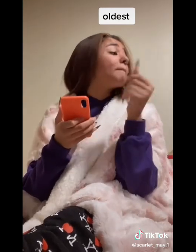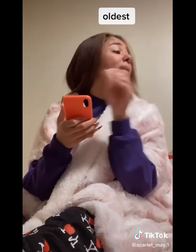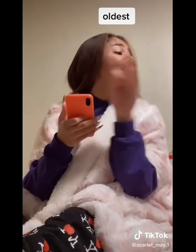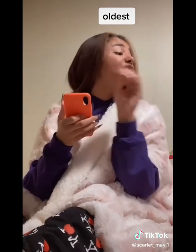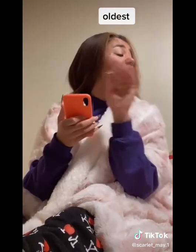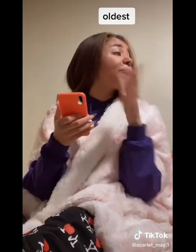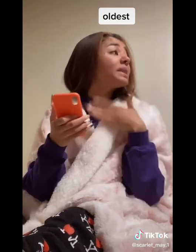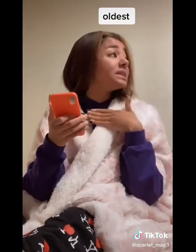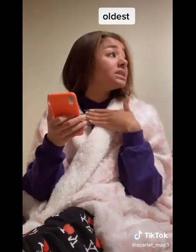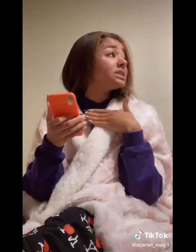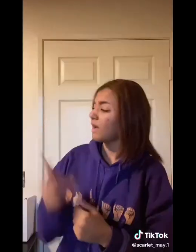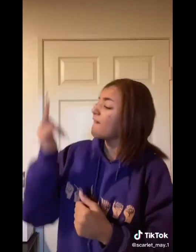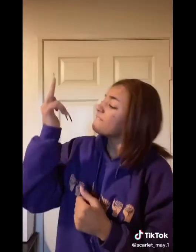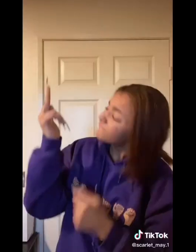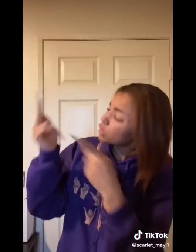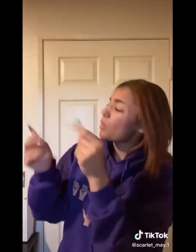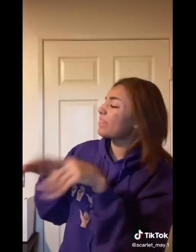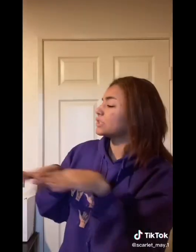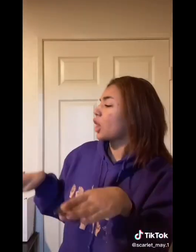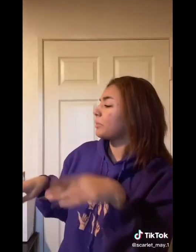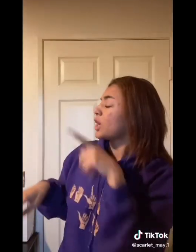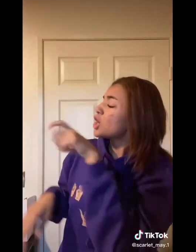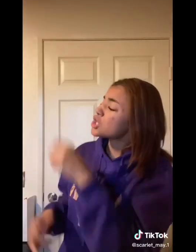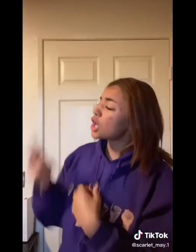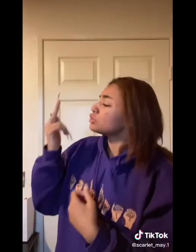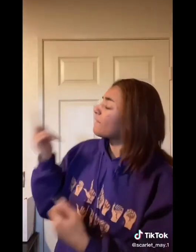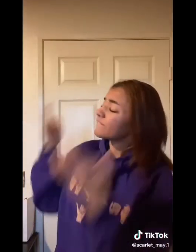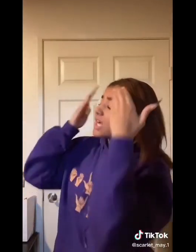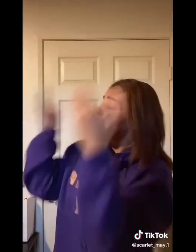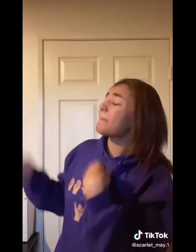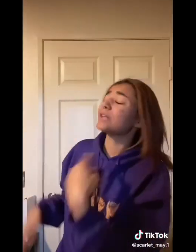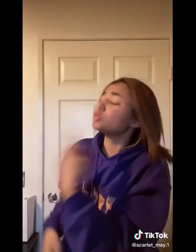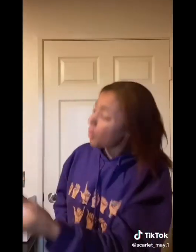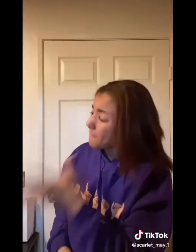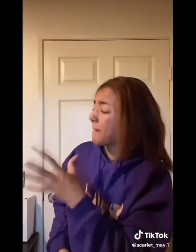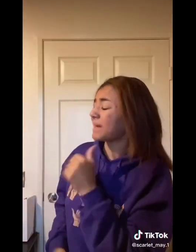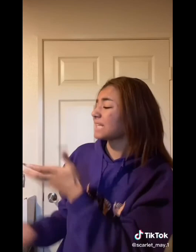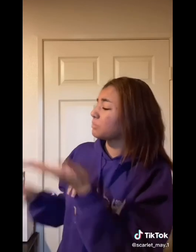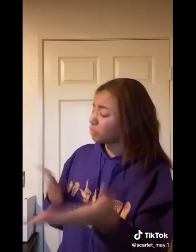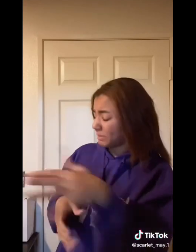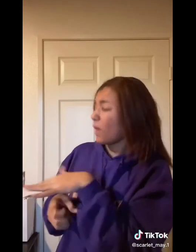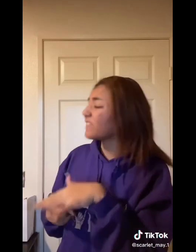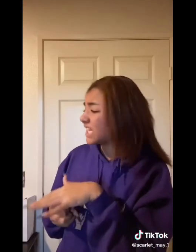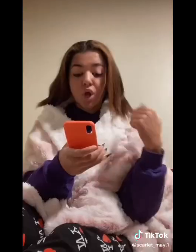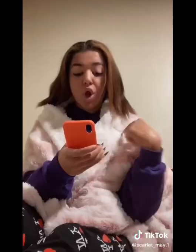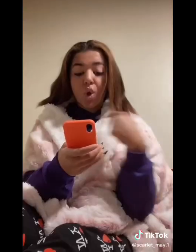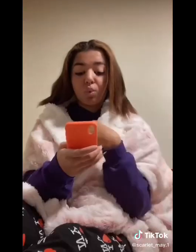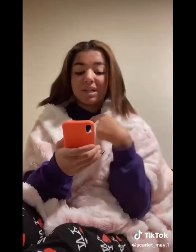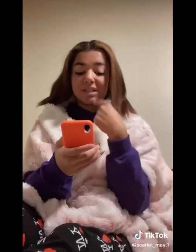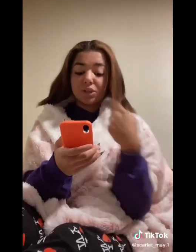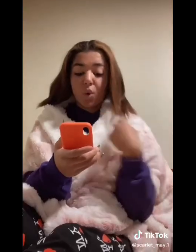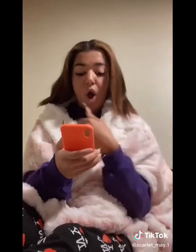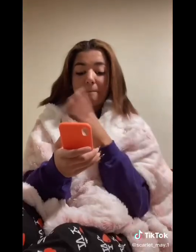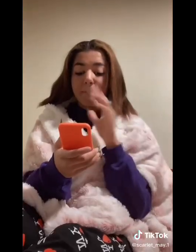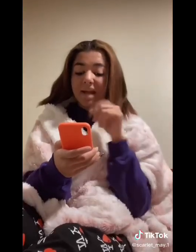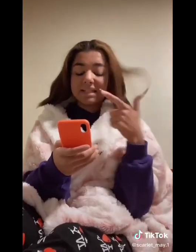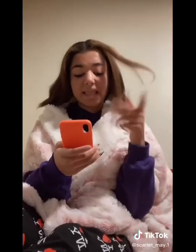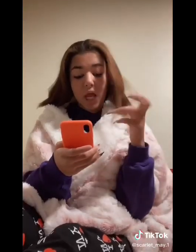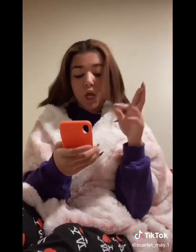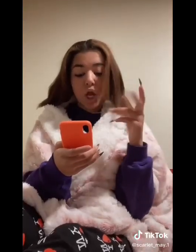off, please. Fuck you in this carpet. Y'all so fucking uppity, I told my mama not to bring me over here. We told our mama not to let her. Last